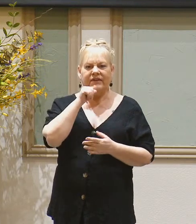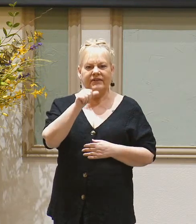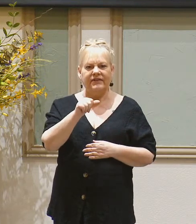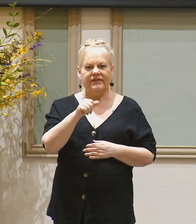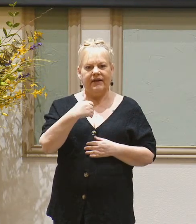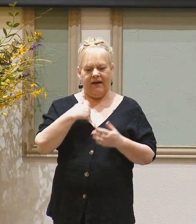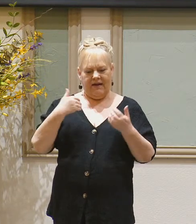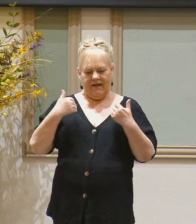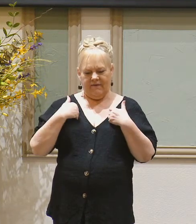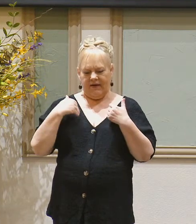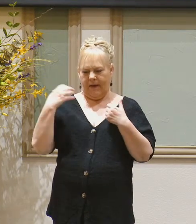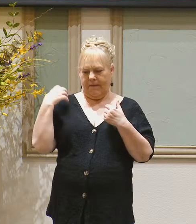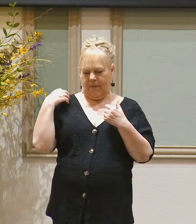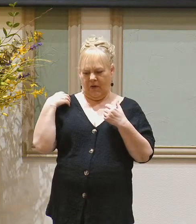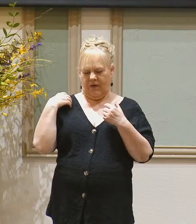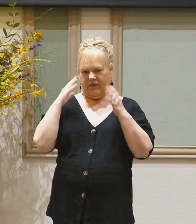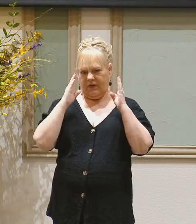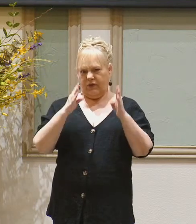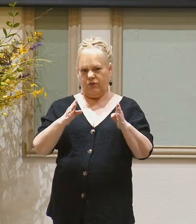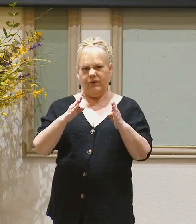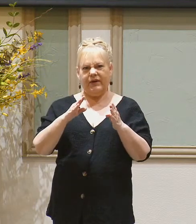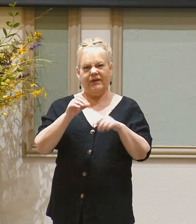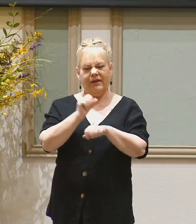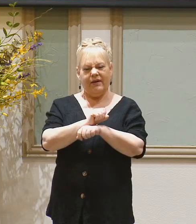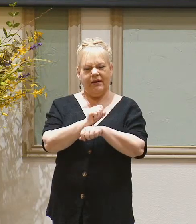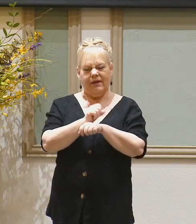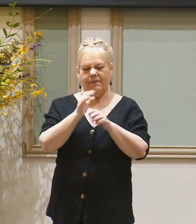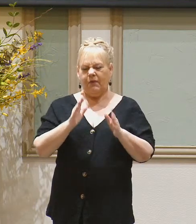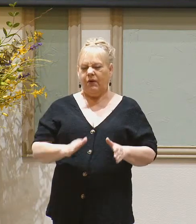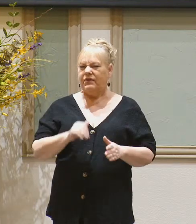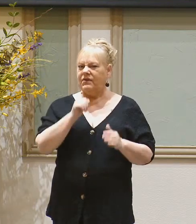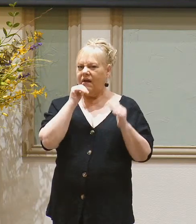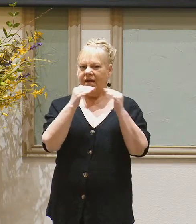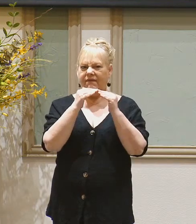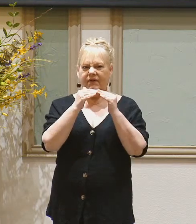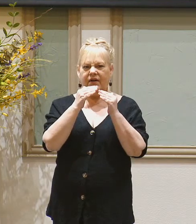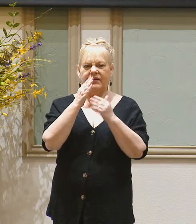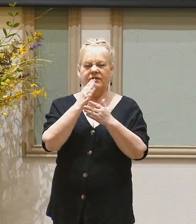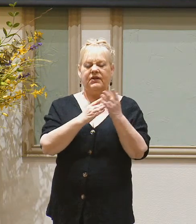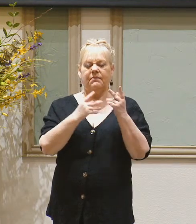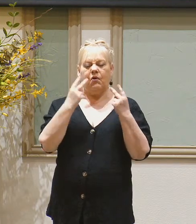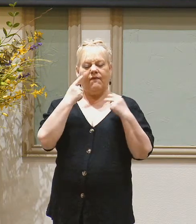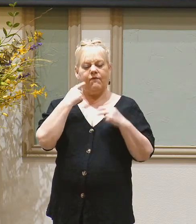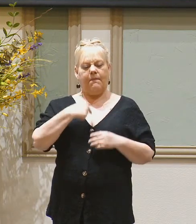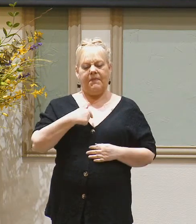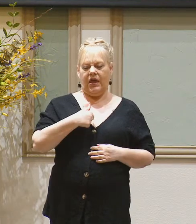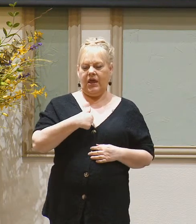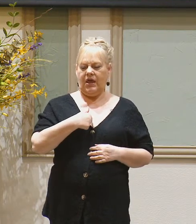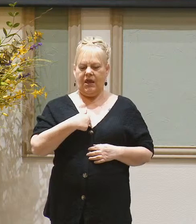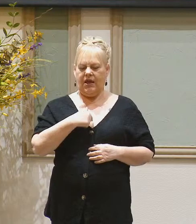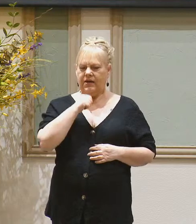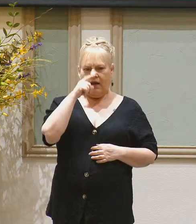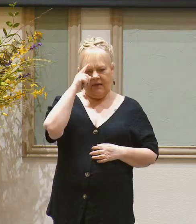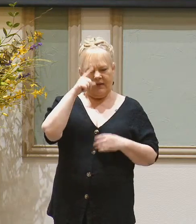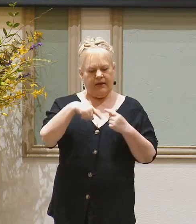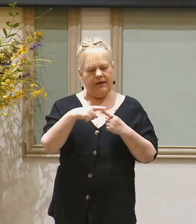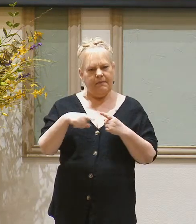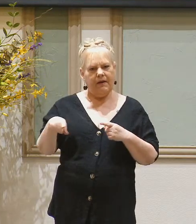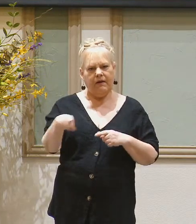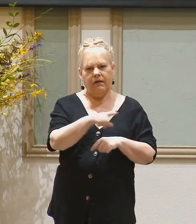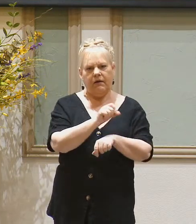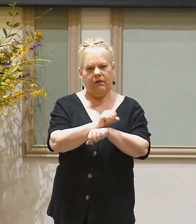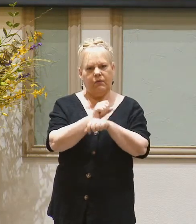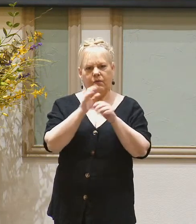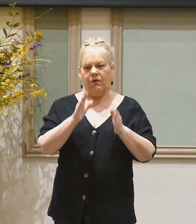I've had bosses who treated employees unfairly. Bosses who looked out only for themselves. That's